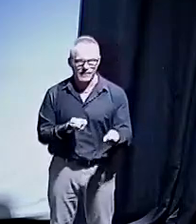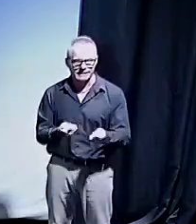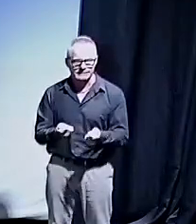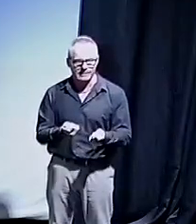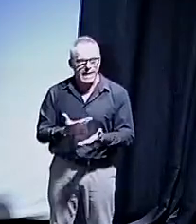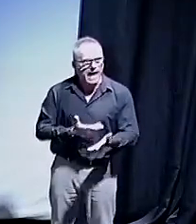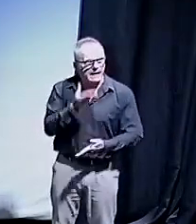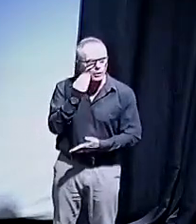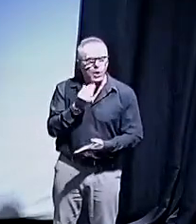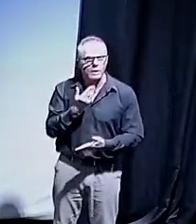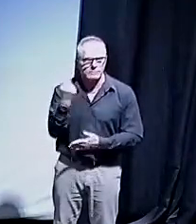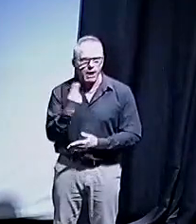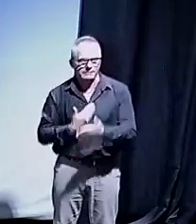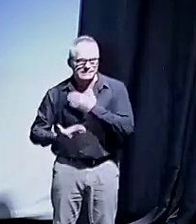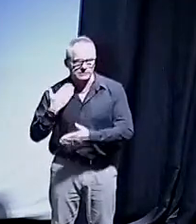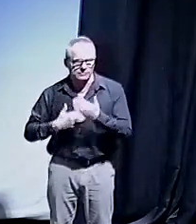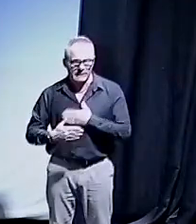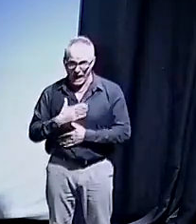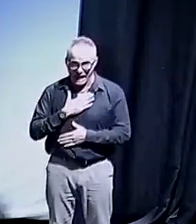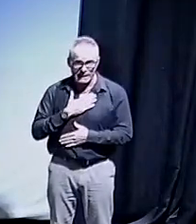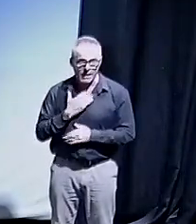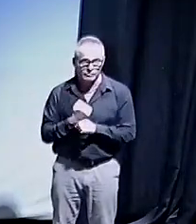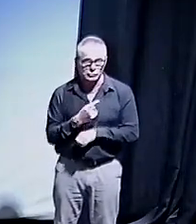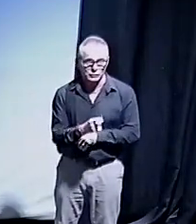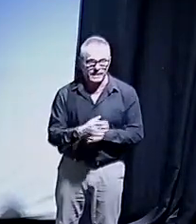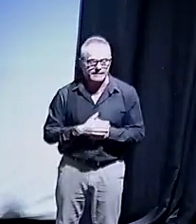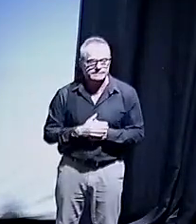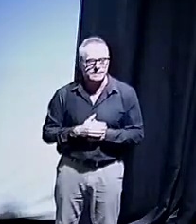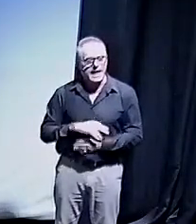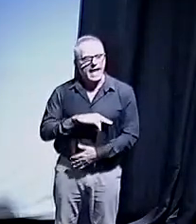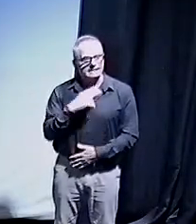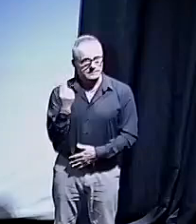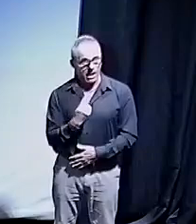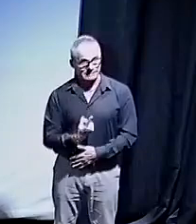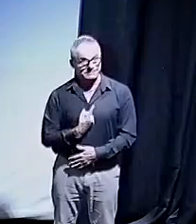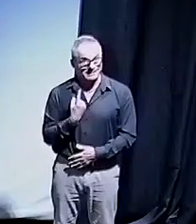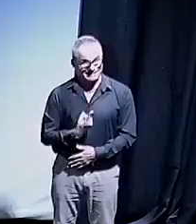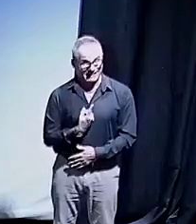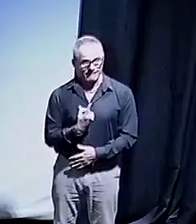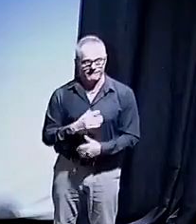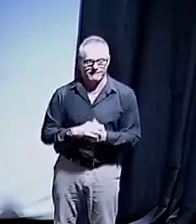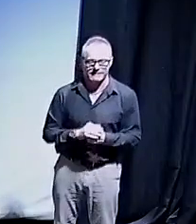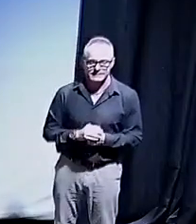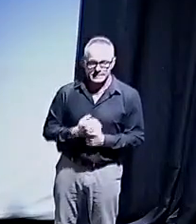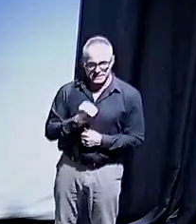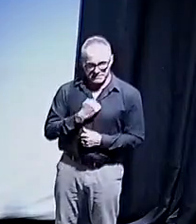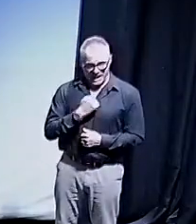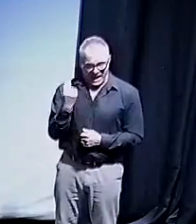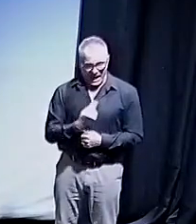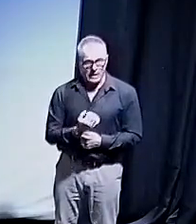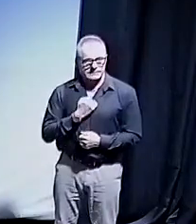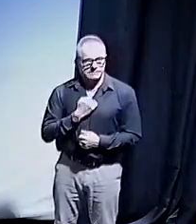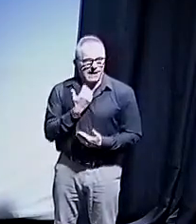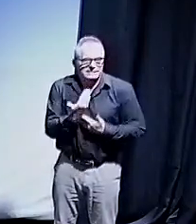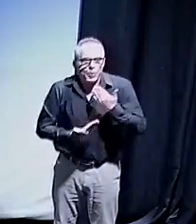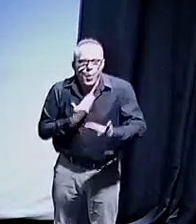art history. That would be something that I would absolutely love to do. An artist myself, my art is my